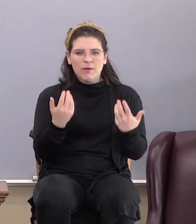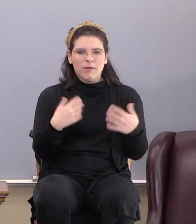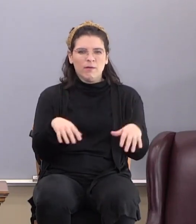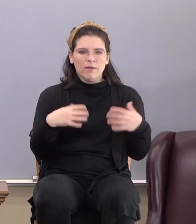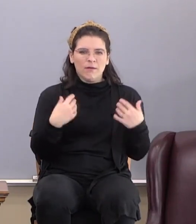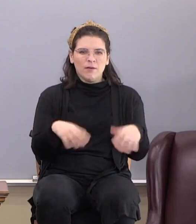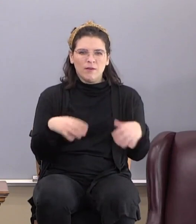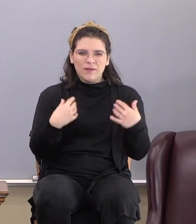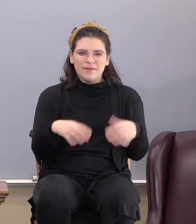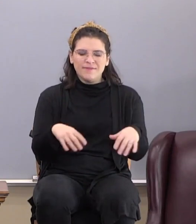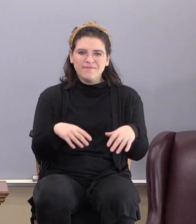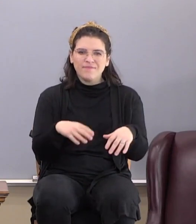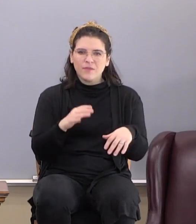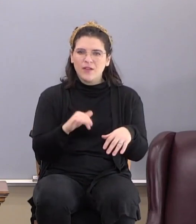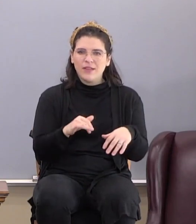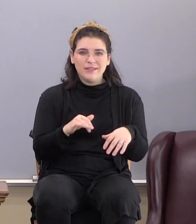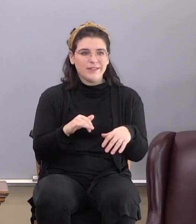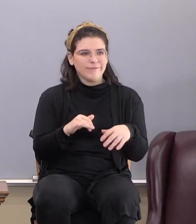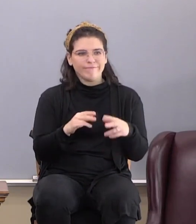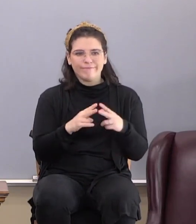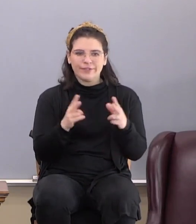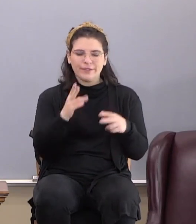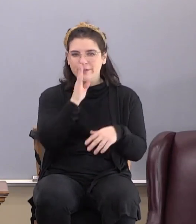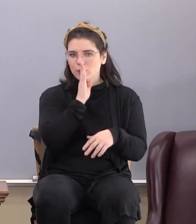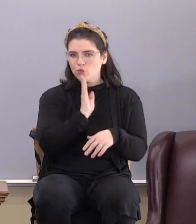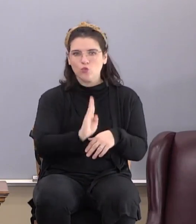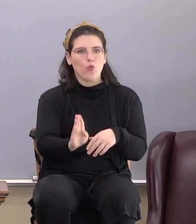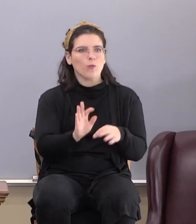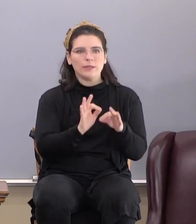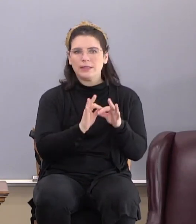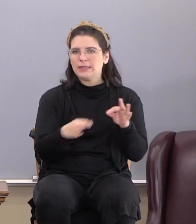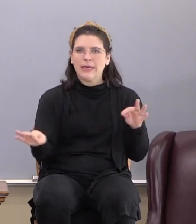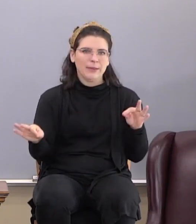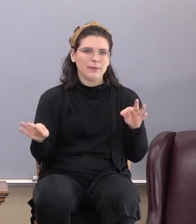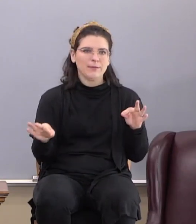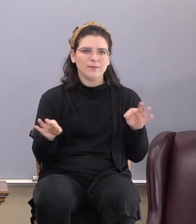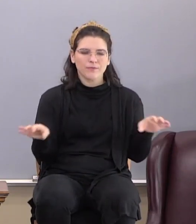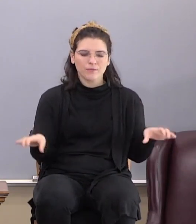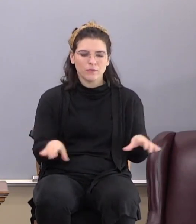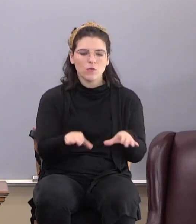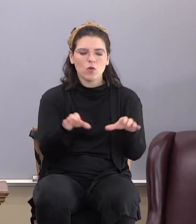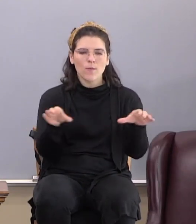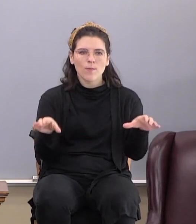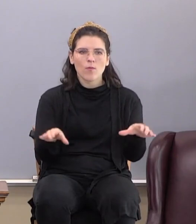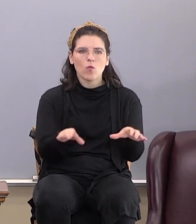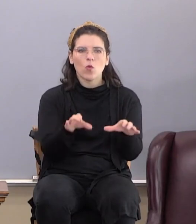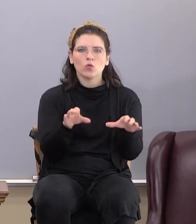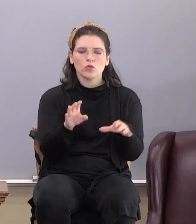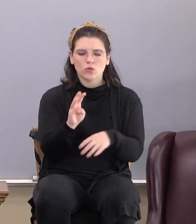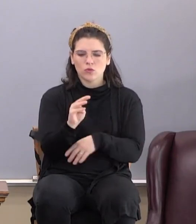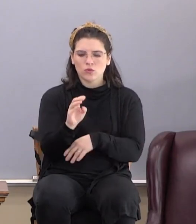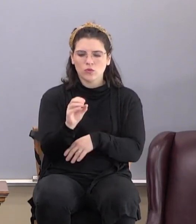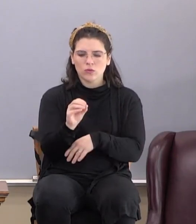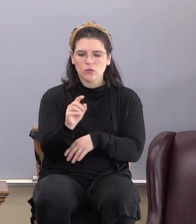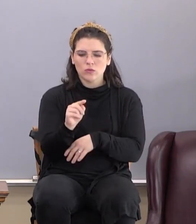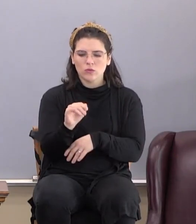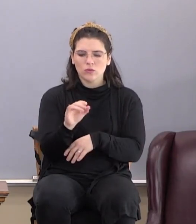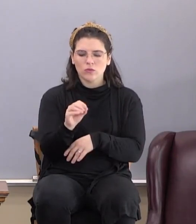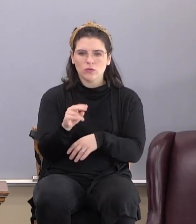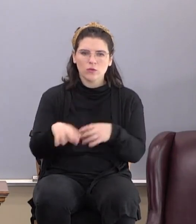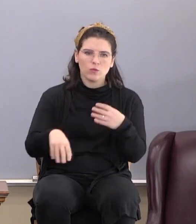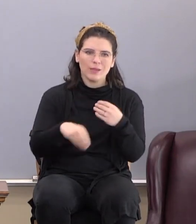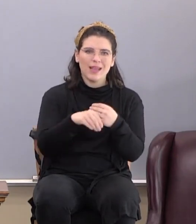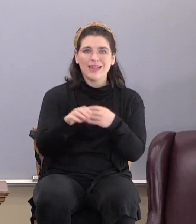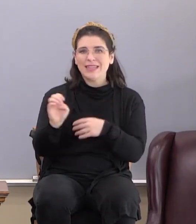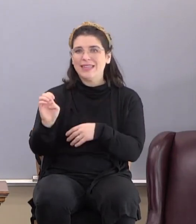Man, that's quite a sobering statement. The motions, and the word motions, we add an E to